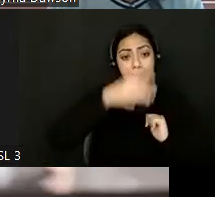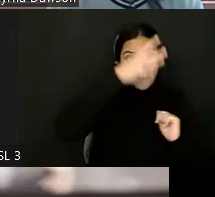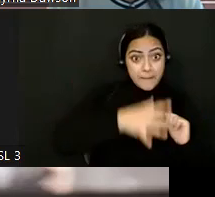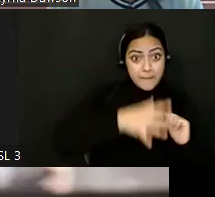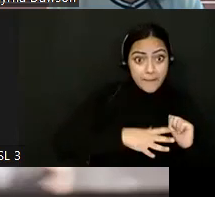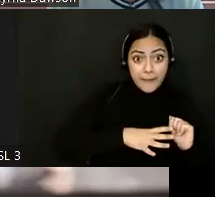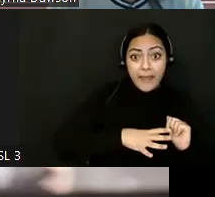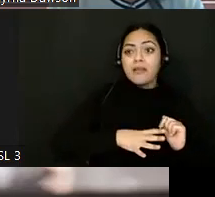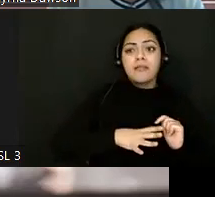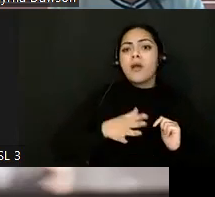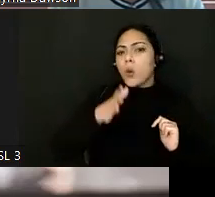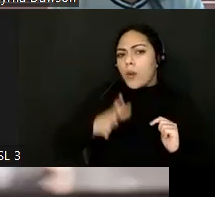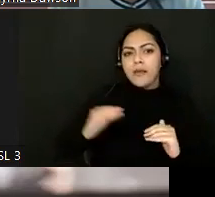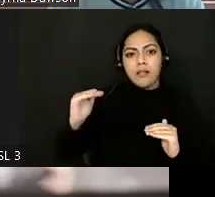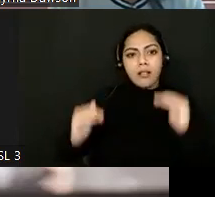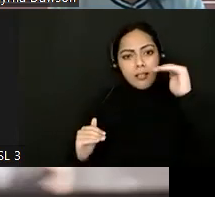society.